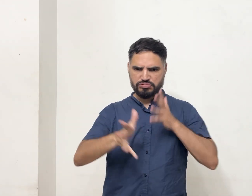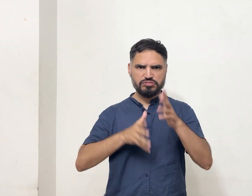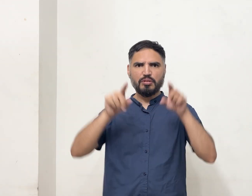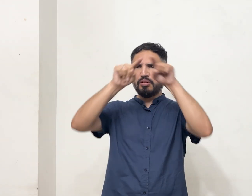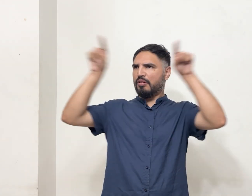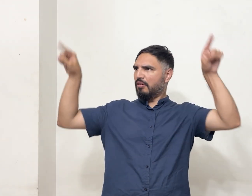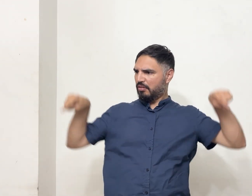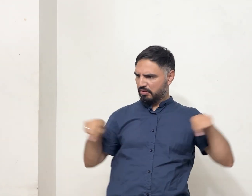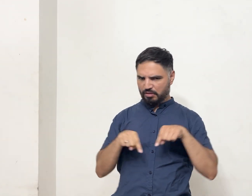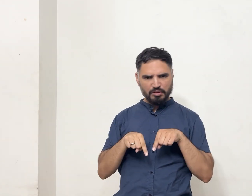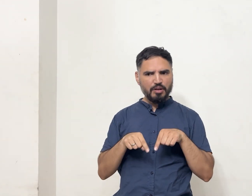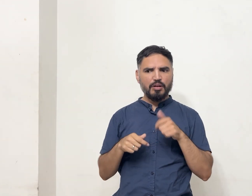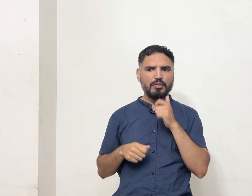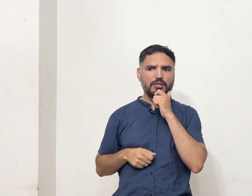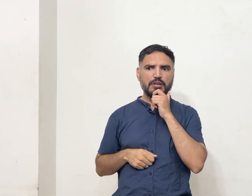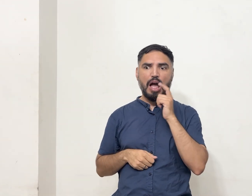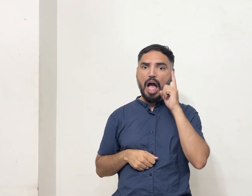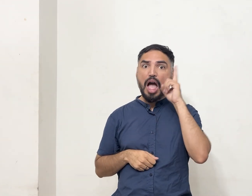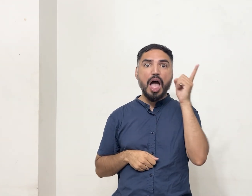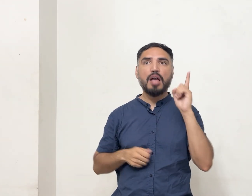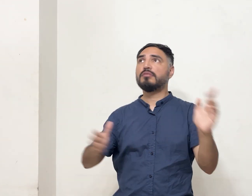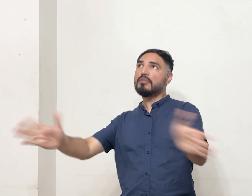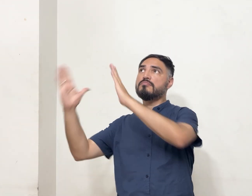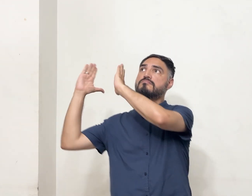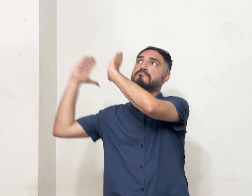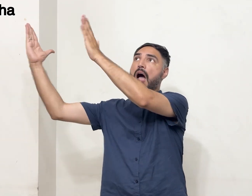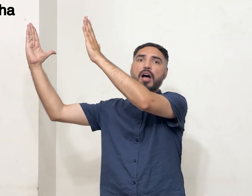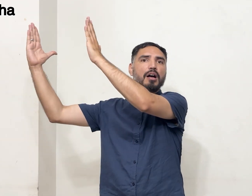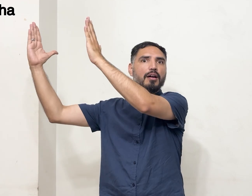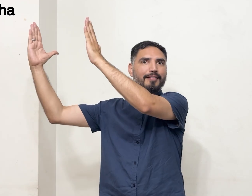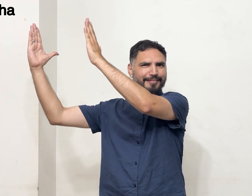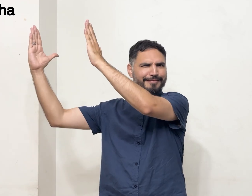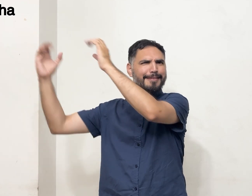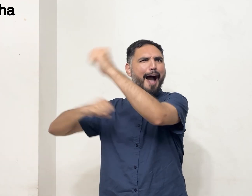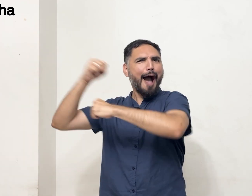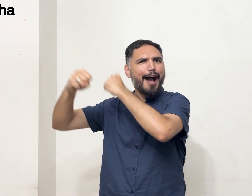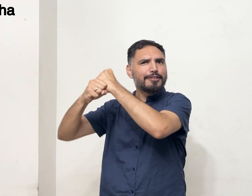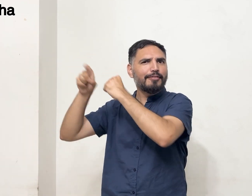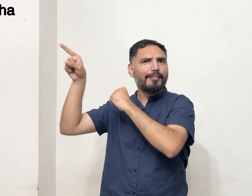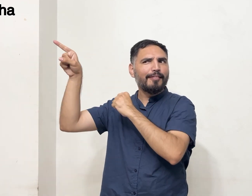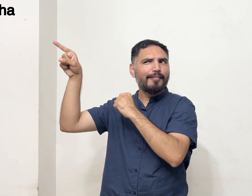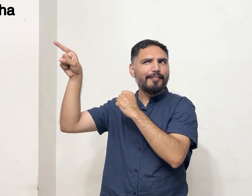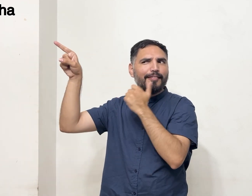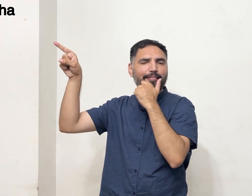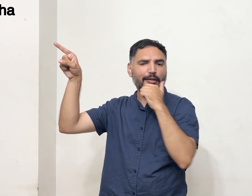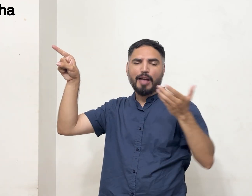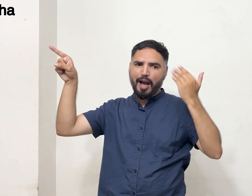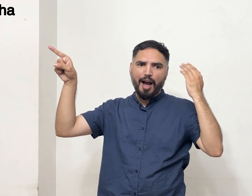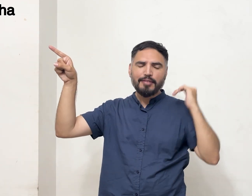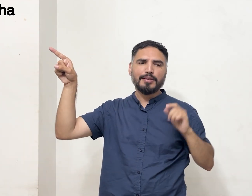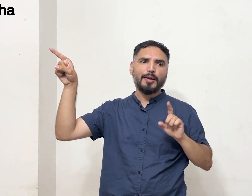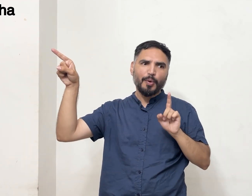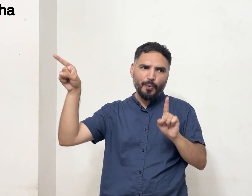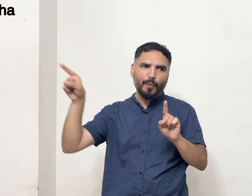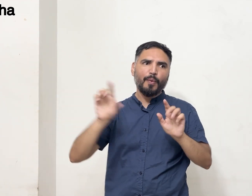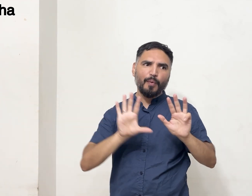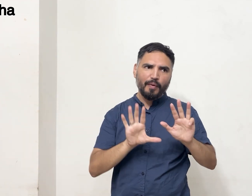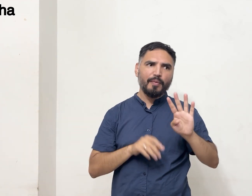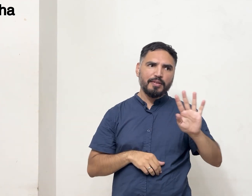am trying to express. So then, in this visual scene, what will the order be? First, I set the time. We say it